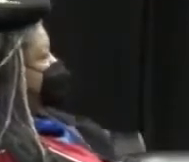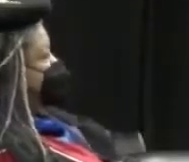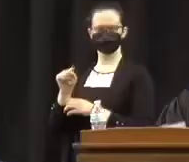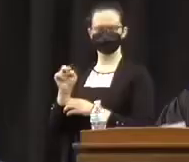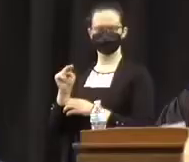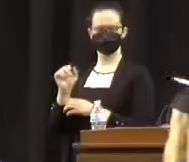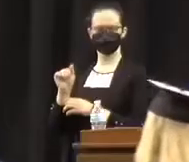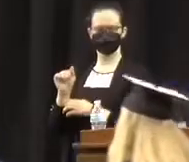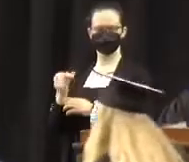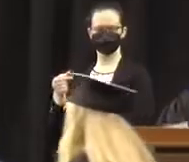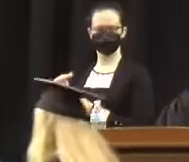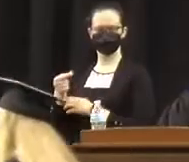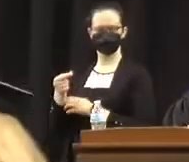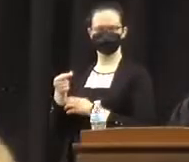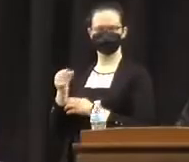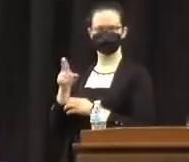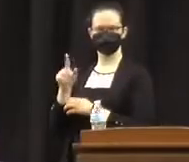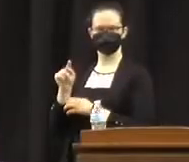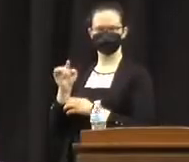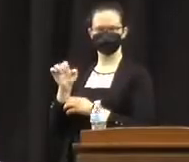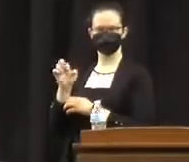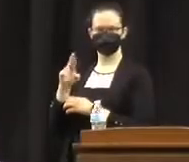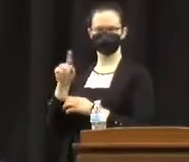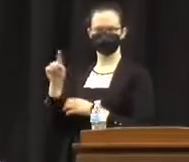Christina Gutierrez.